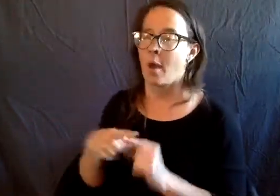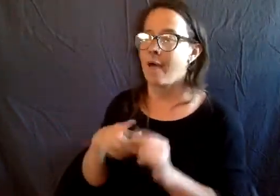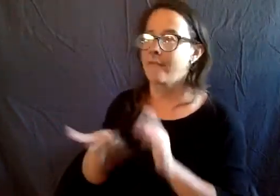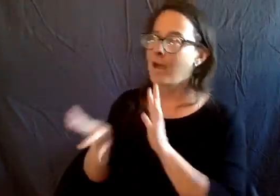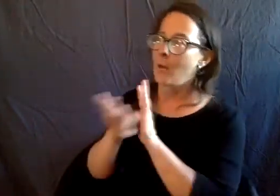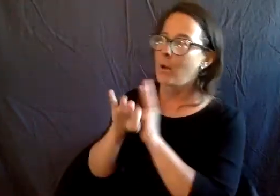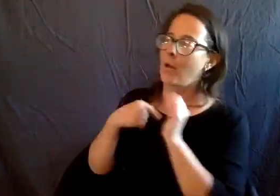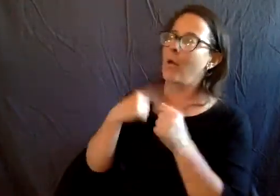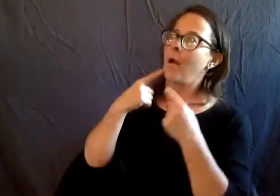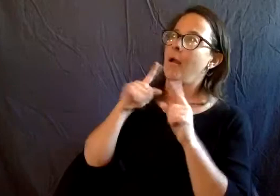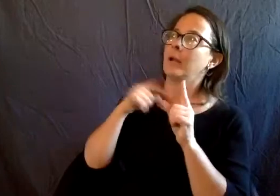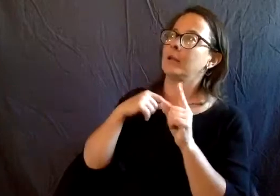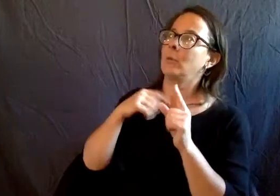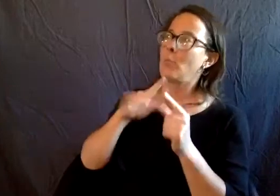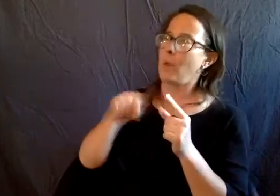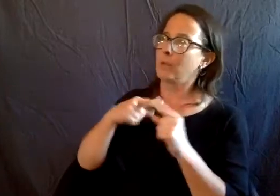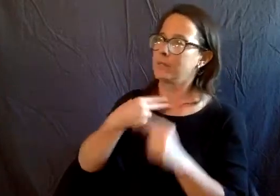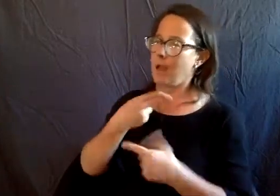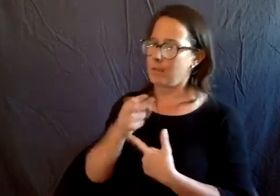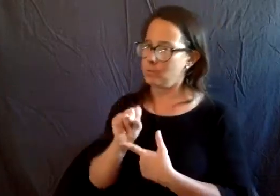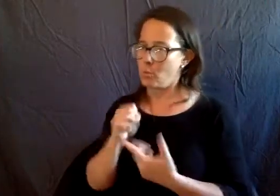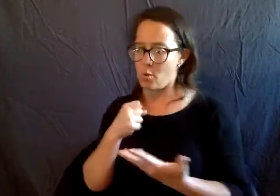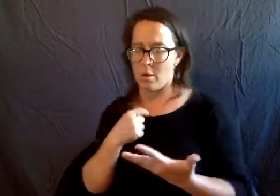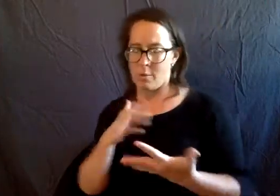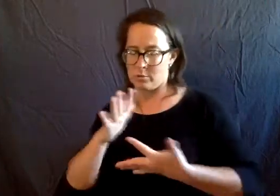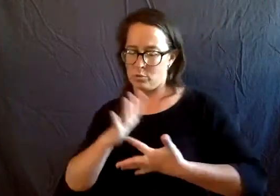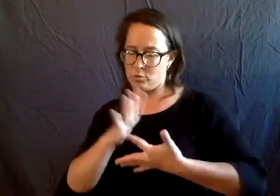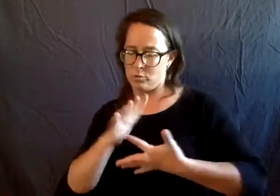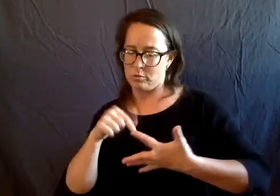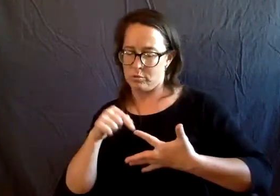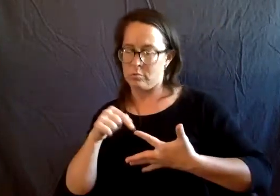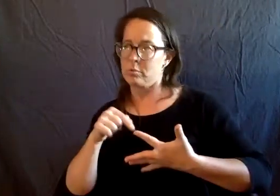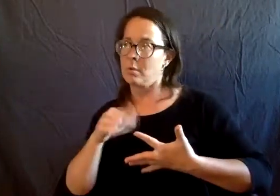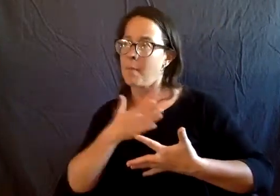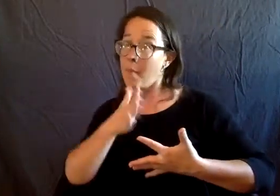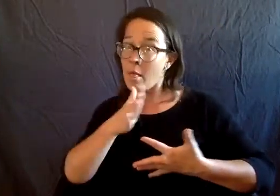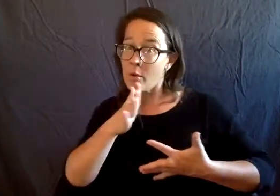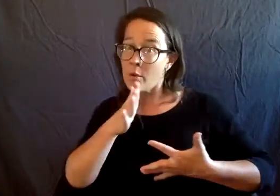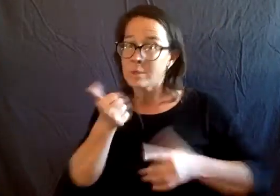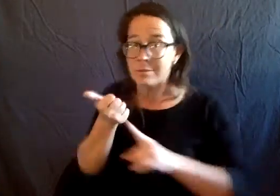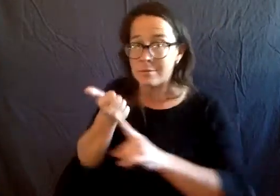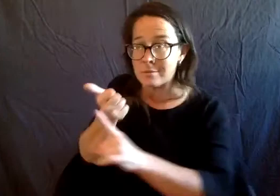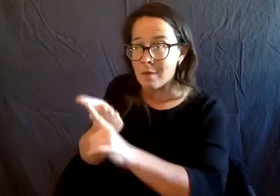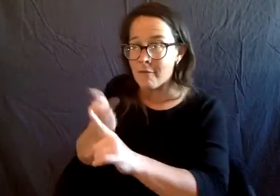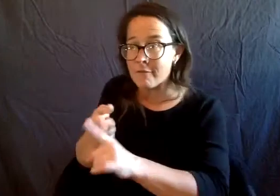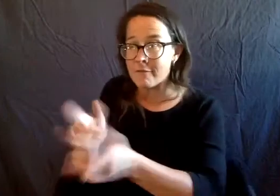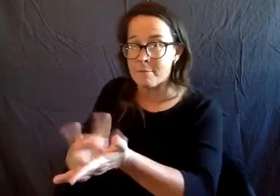out as a junior in high school that my mother had been self-medicating for most of my life, I had no tools to deal with